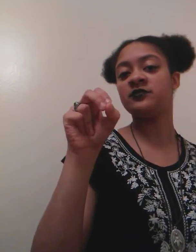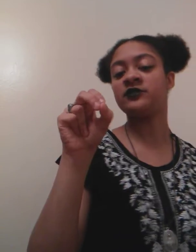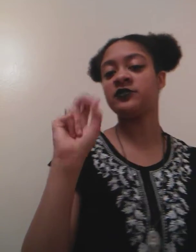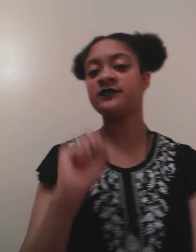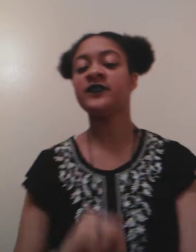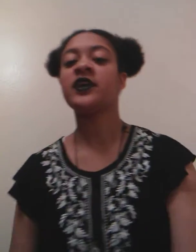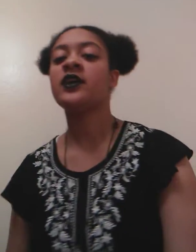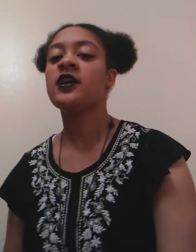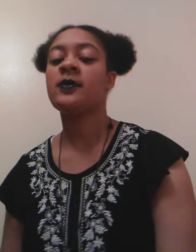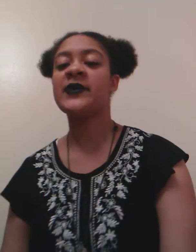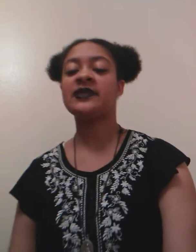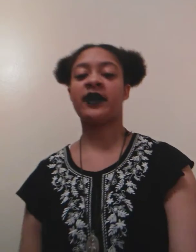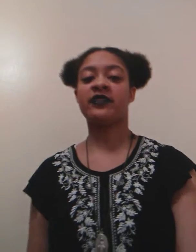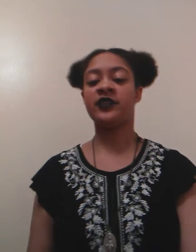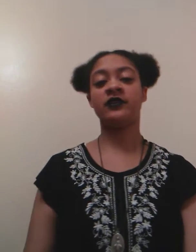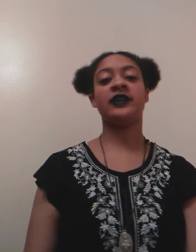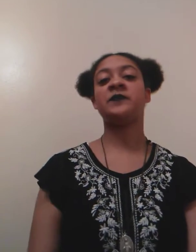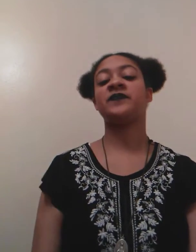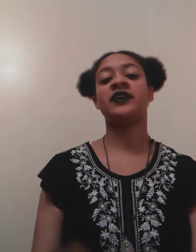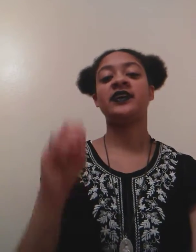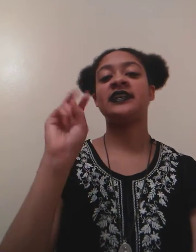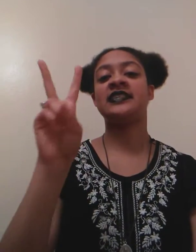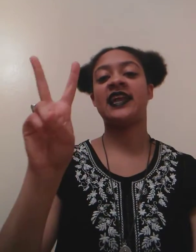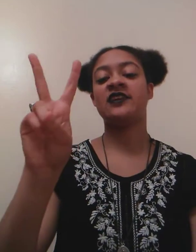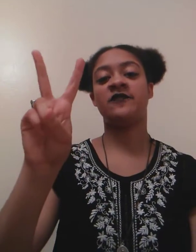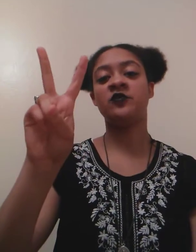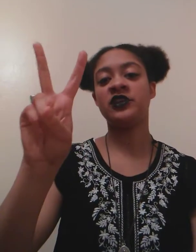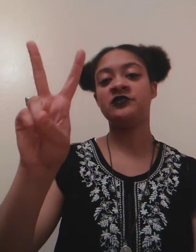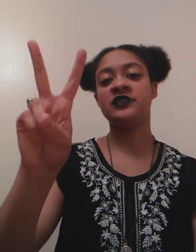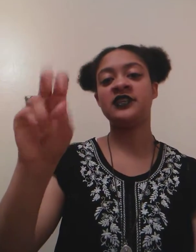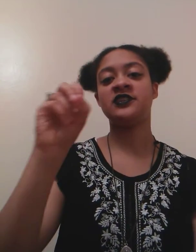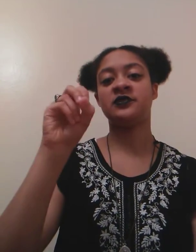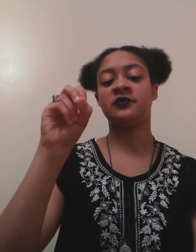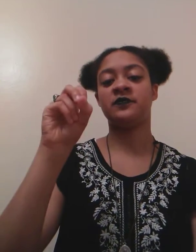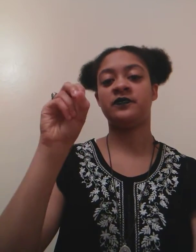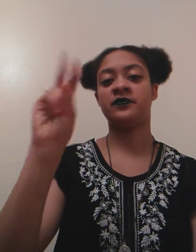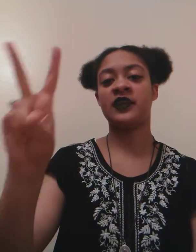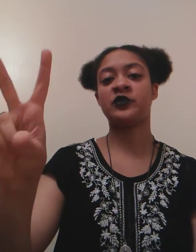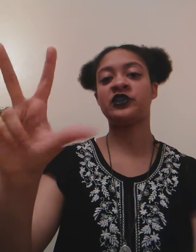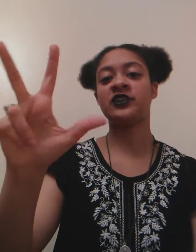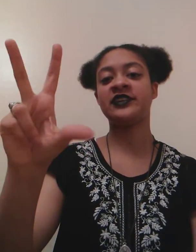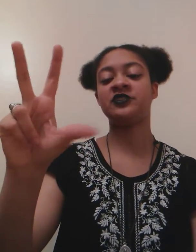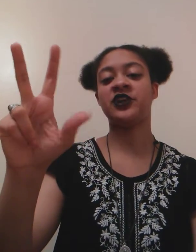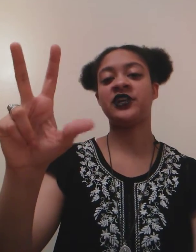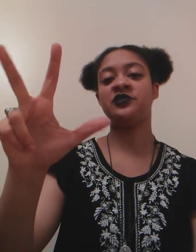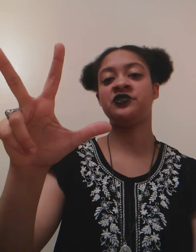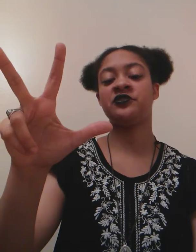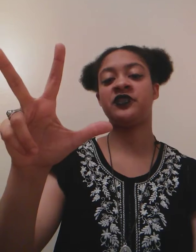inward, but my theory is that if you were to use these 2, it would look like you're trying to use your